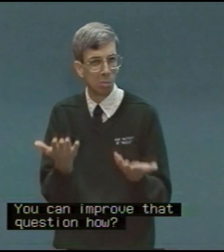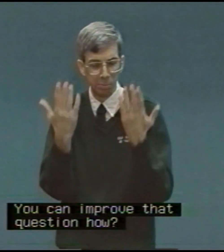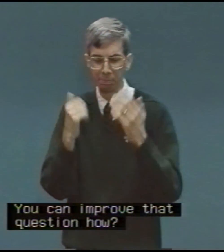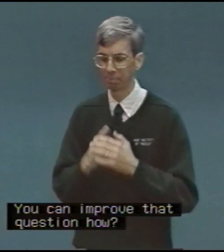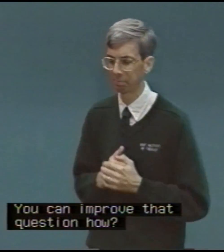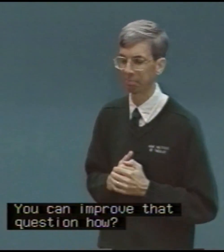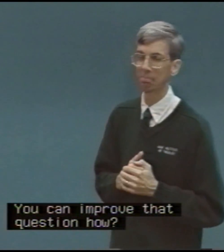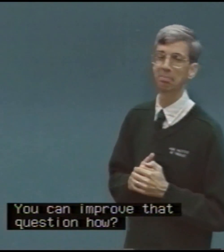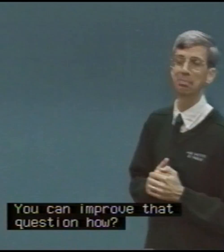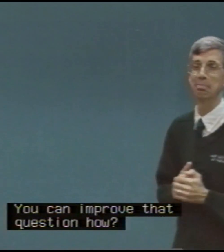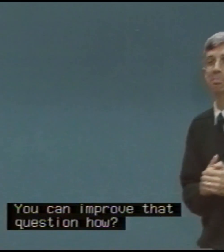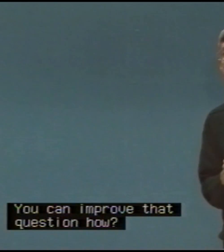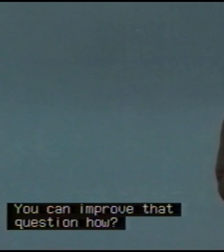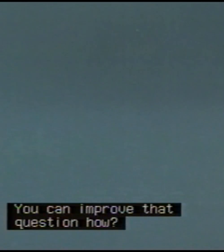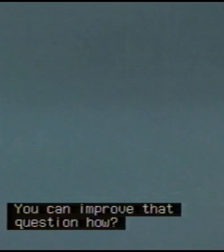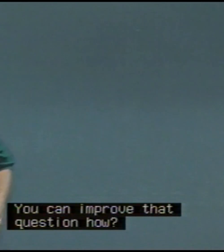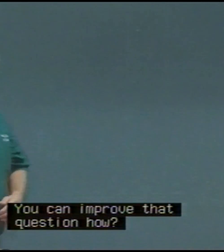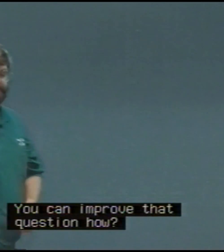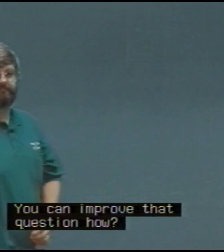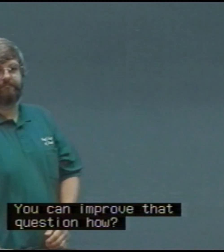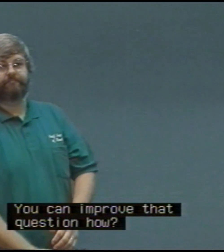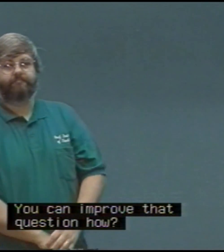You can improve that question. How?